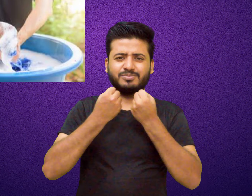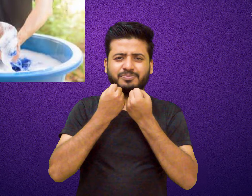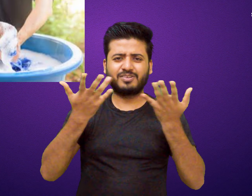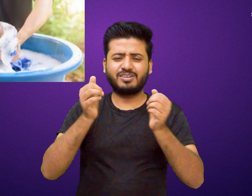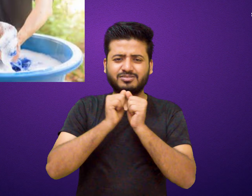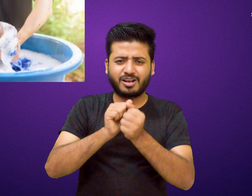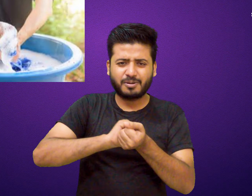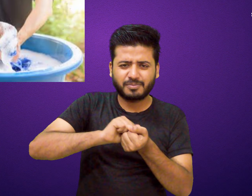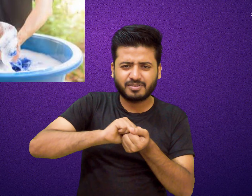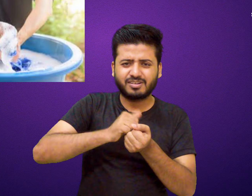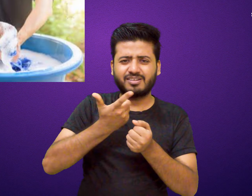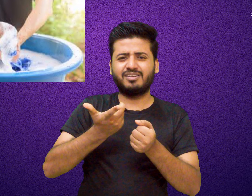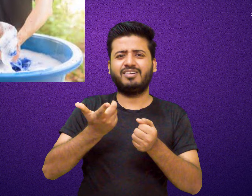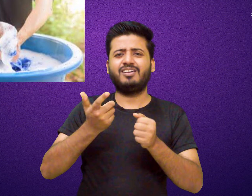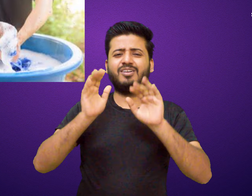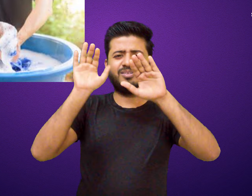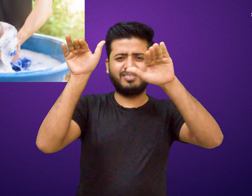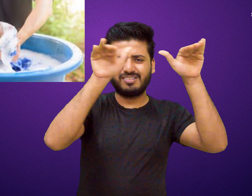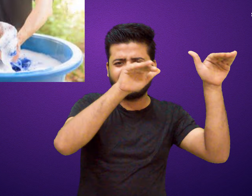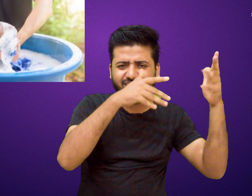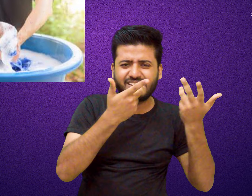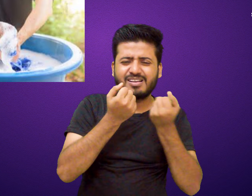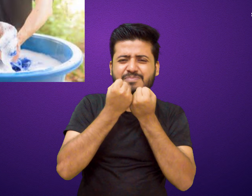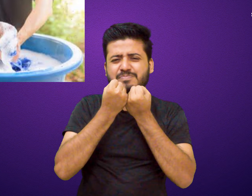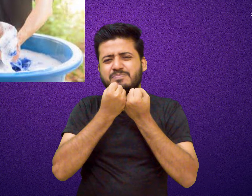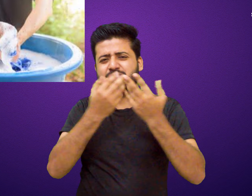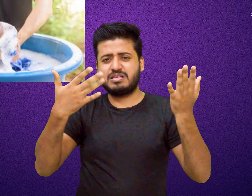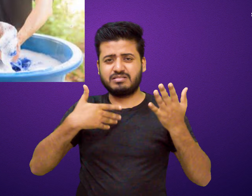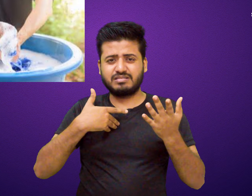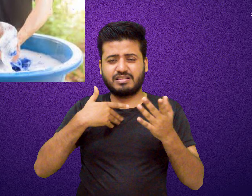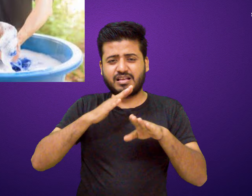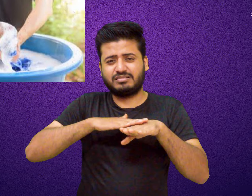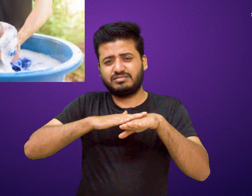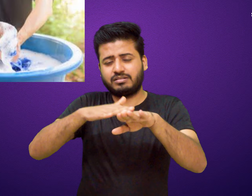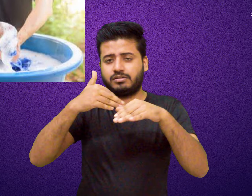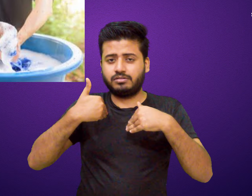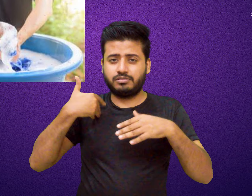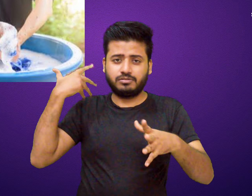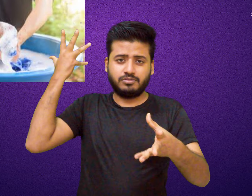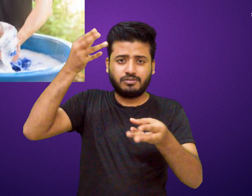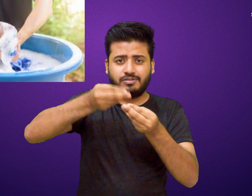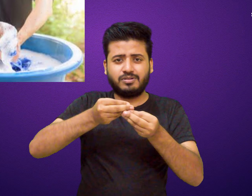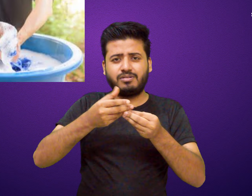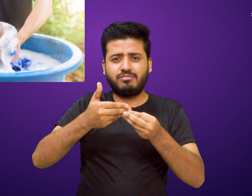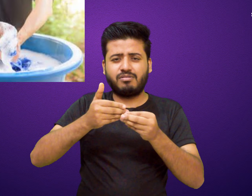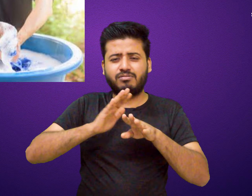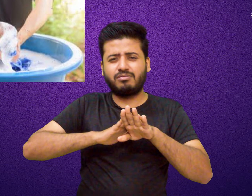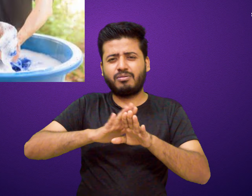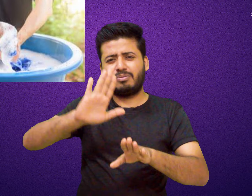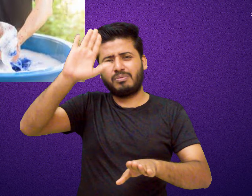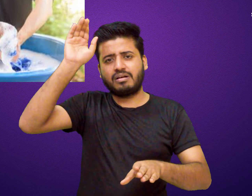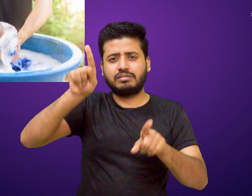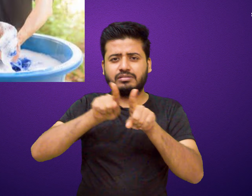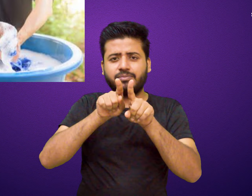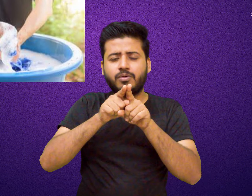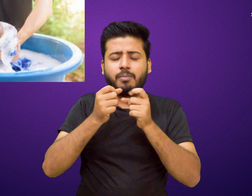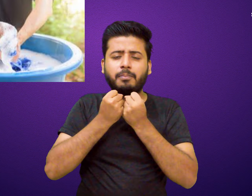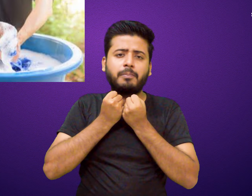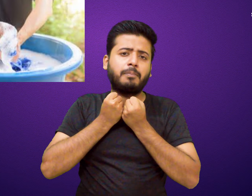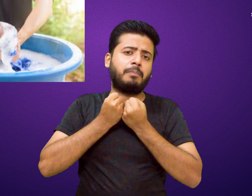Surf Excel is a brand of laundry detergent and does not produce washcloths. However, if you are looking for high-quality washcloths to